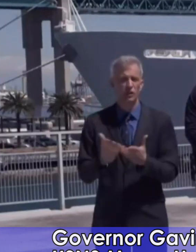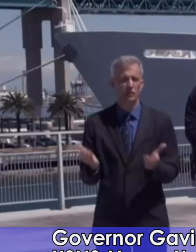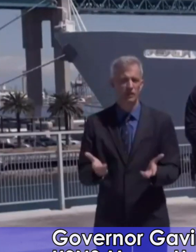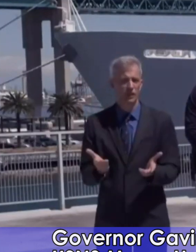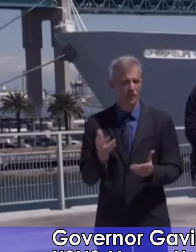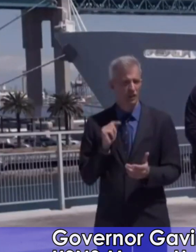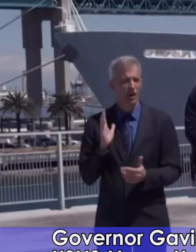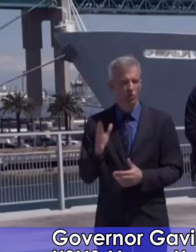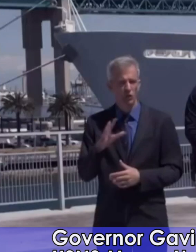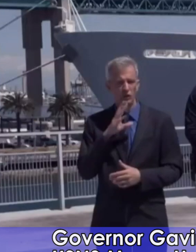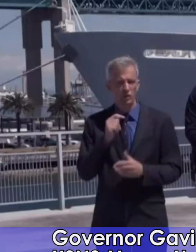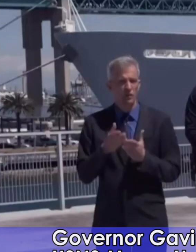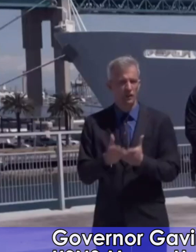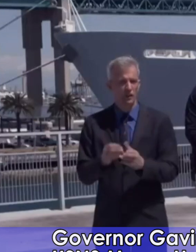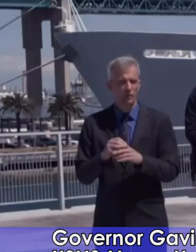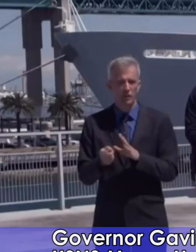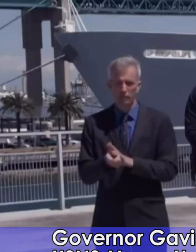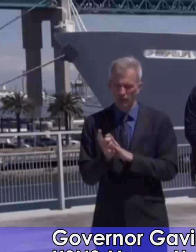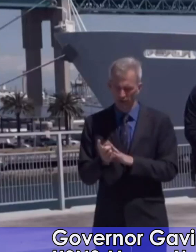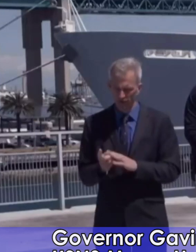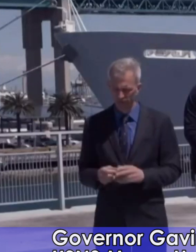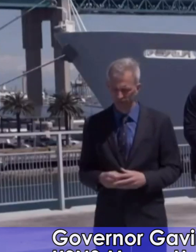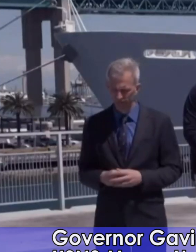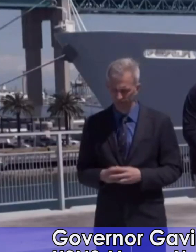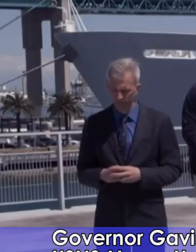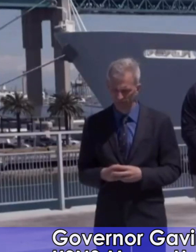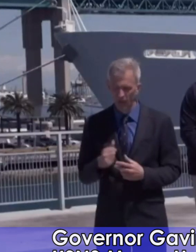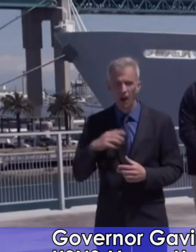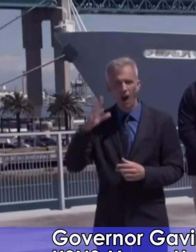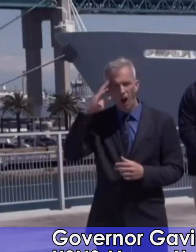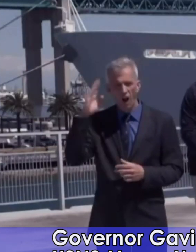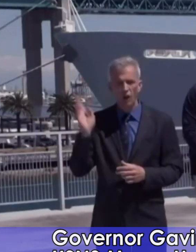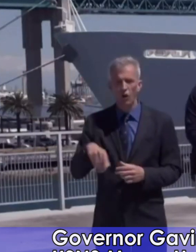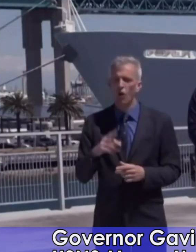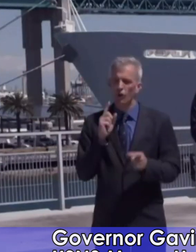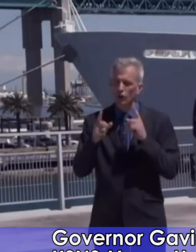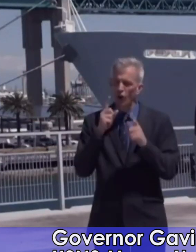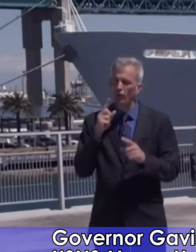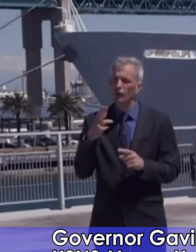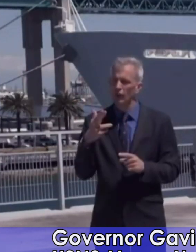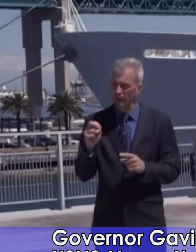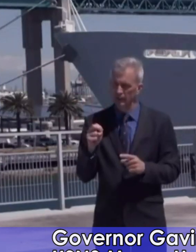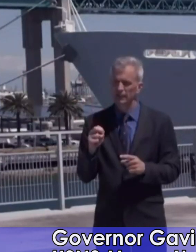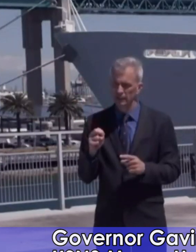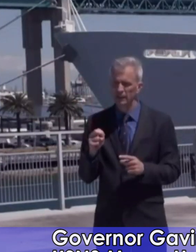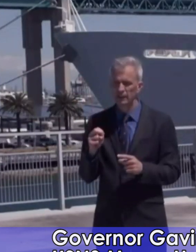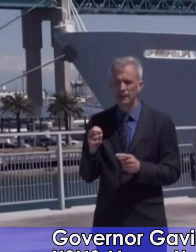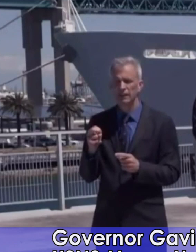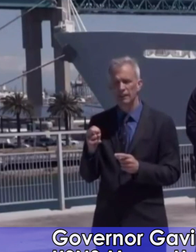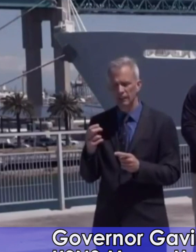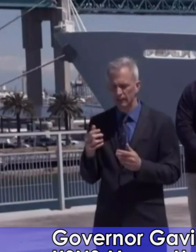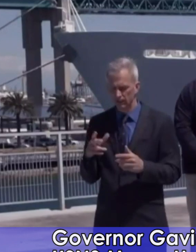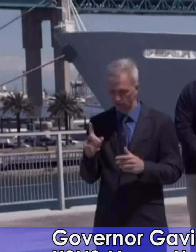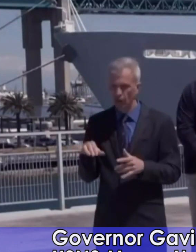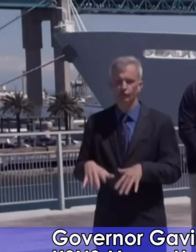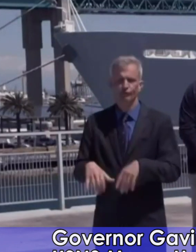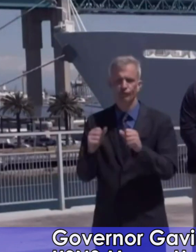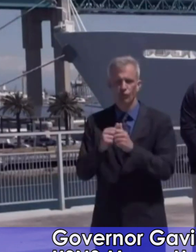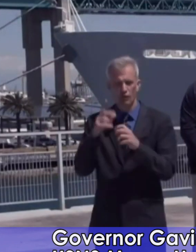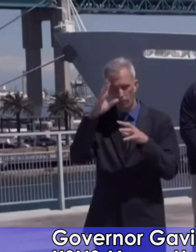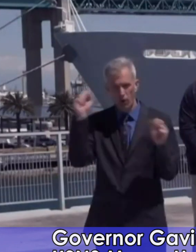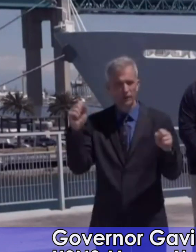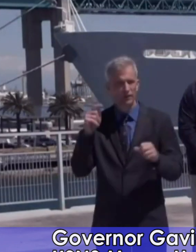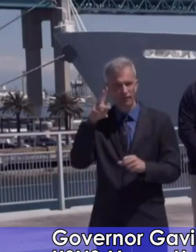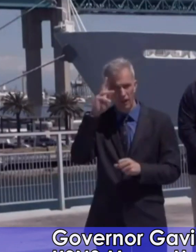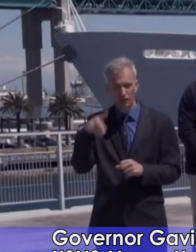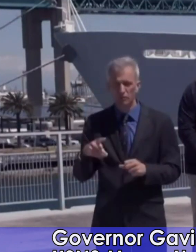moment. But I know the conversations he had directly with our president and vice president is why we have today a ship